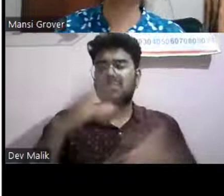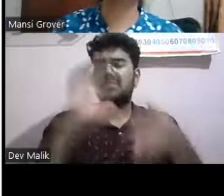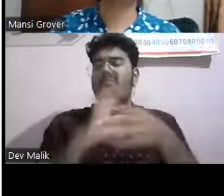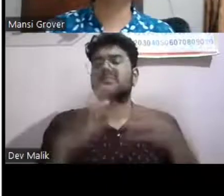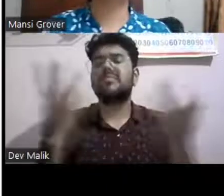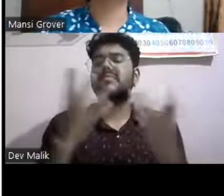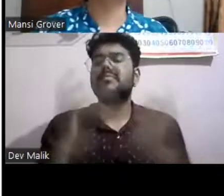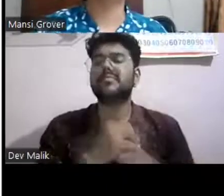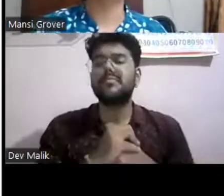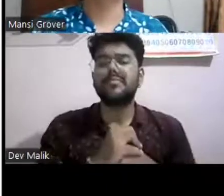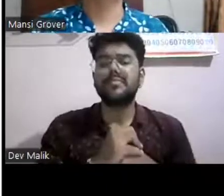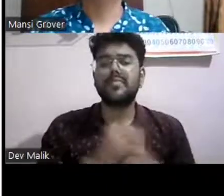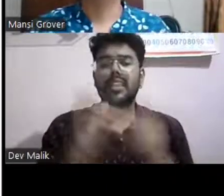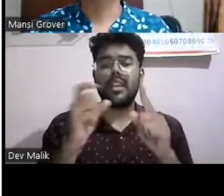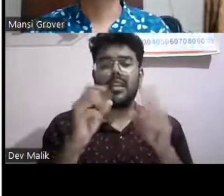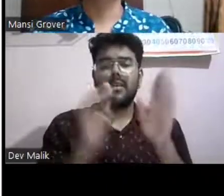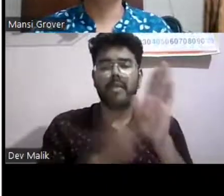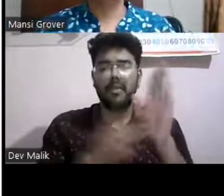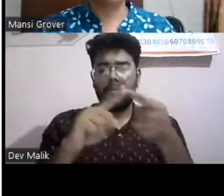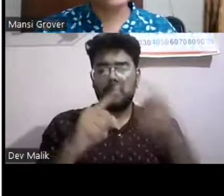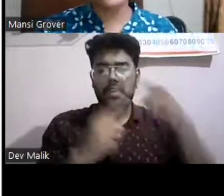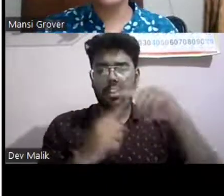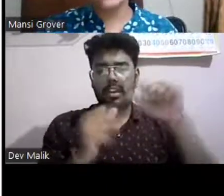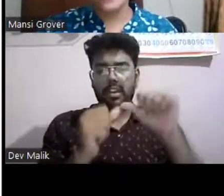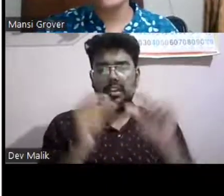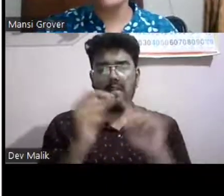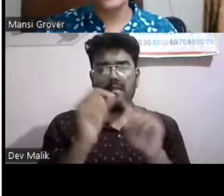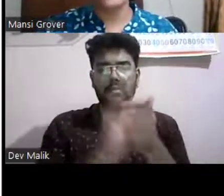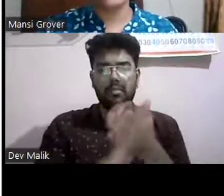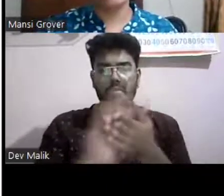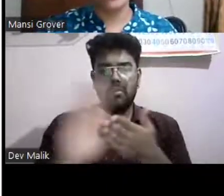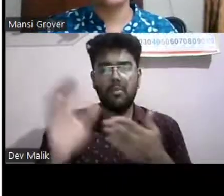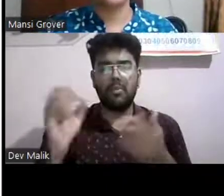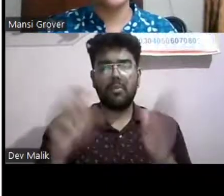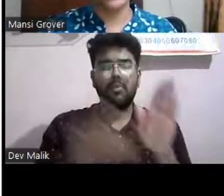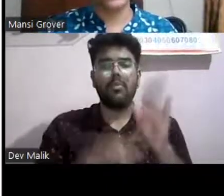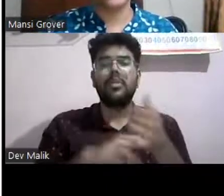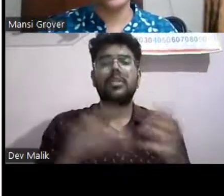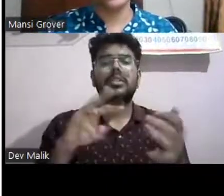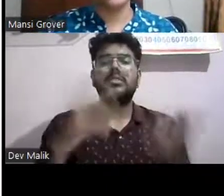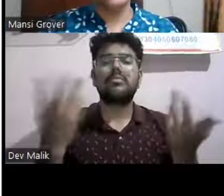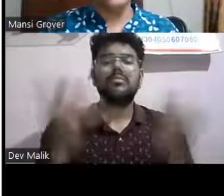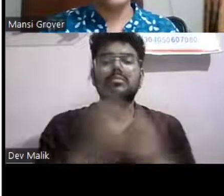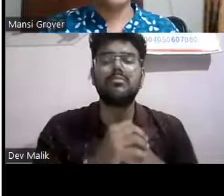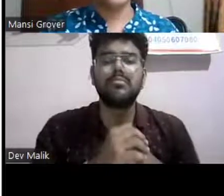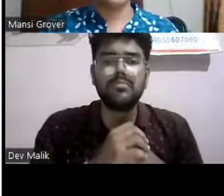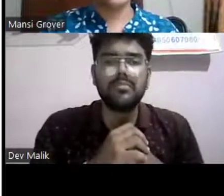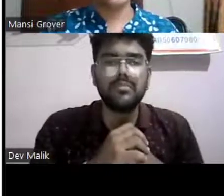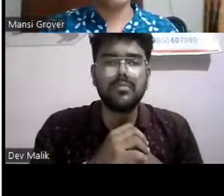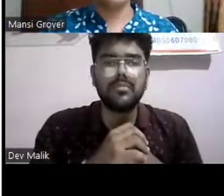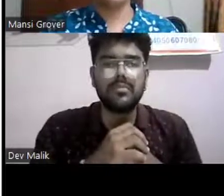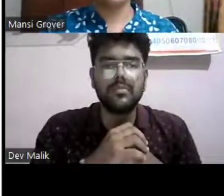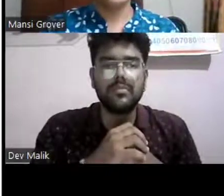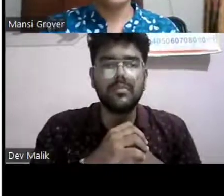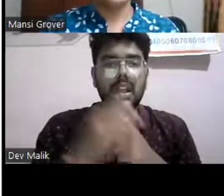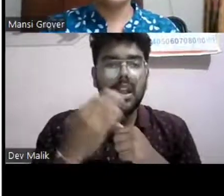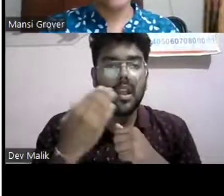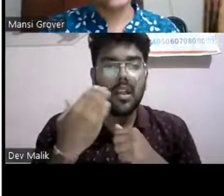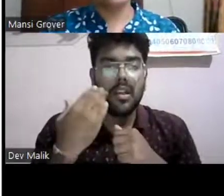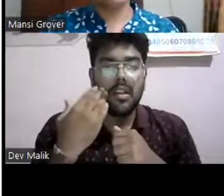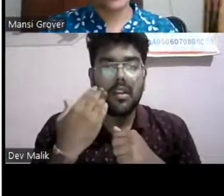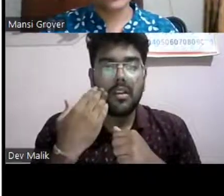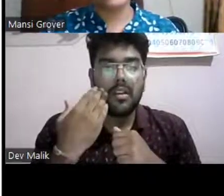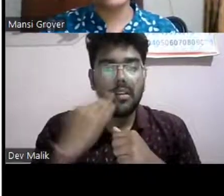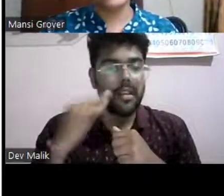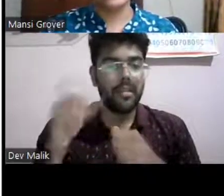And this is something that Mitchell and Snyder would talk about in their work when they talk about